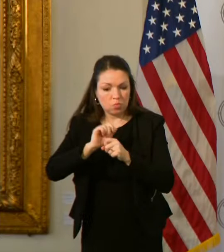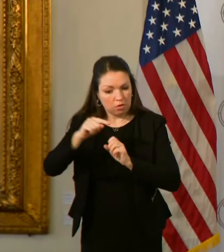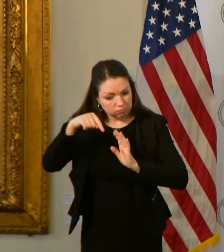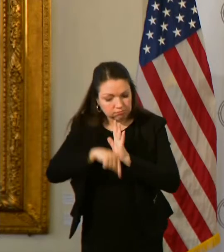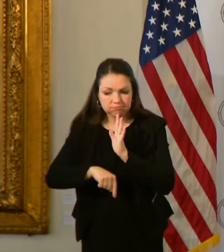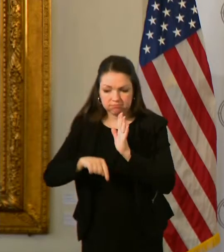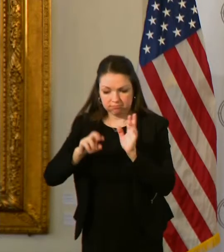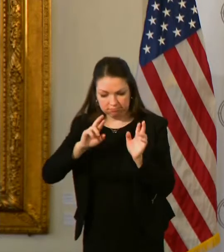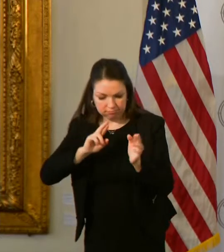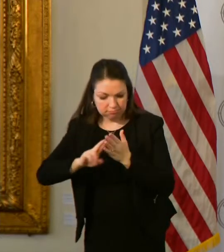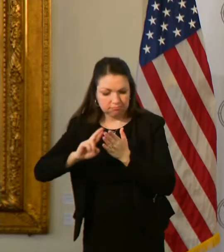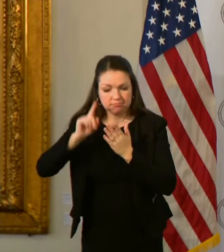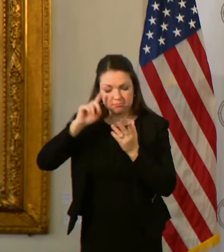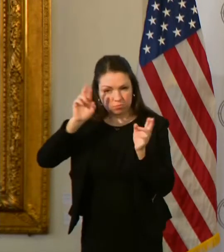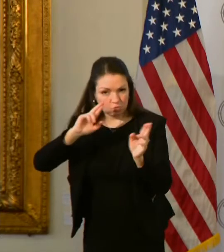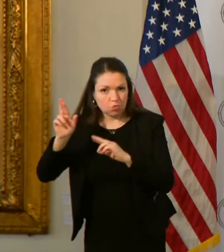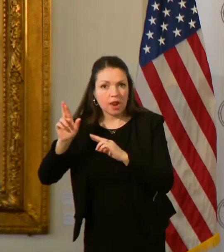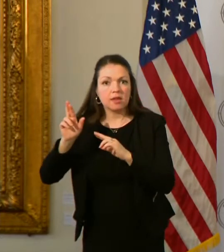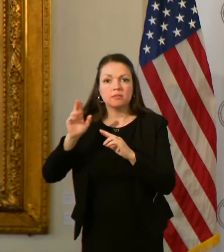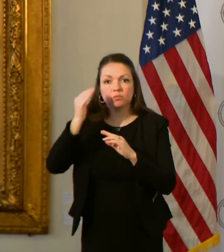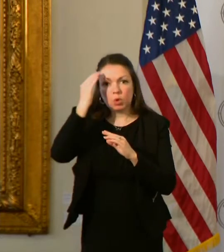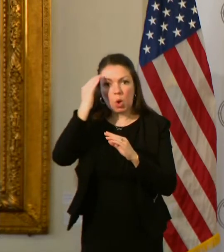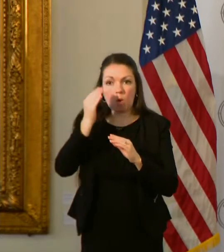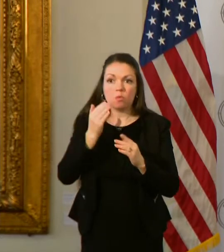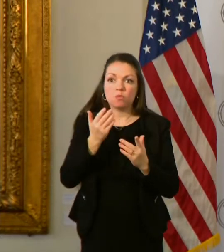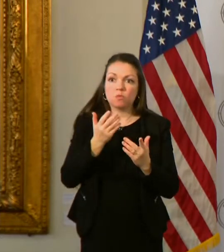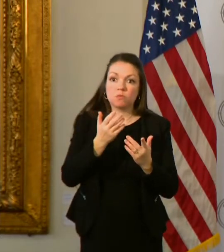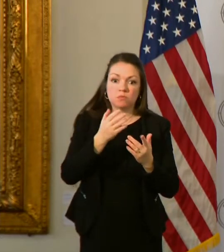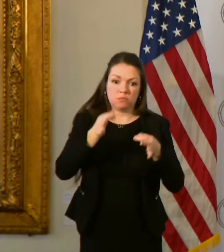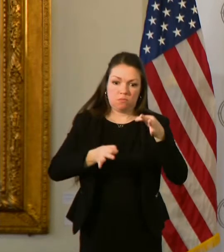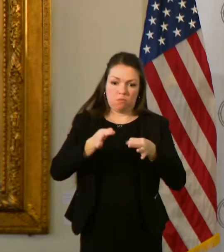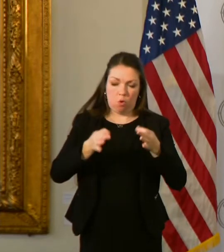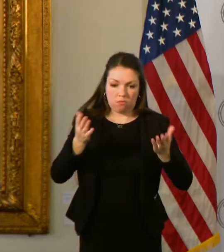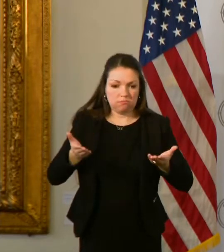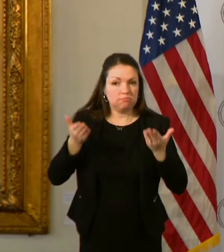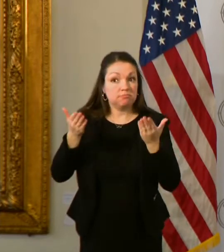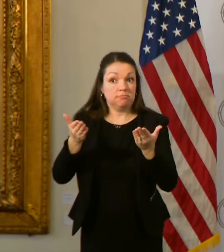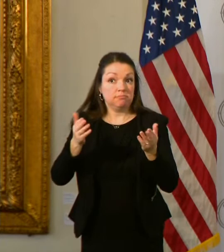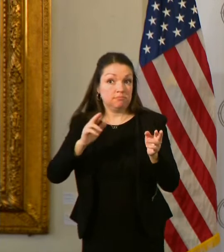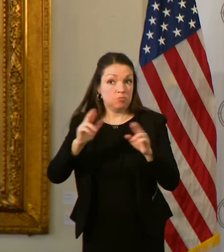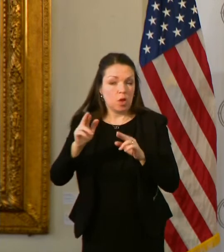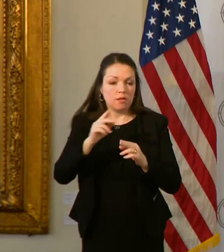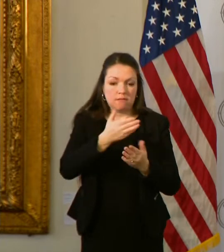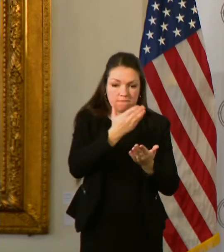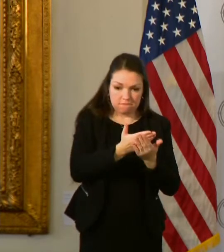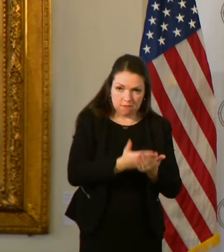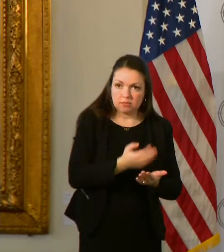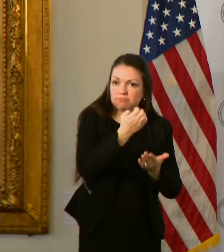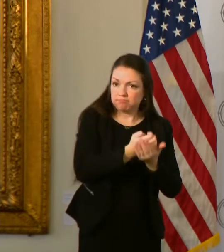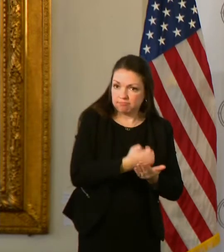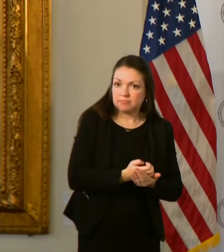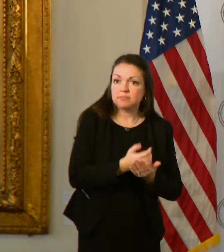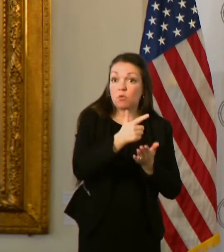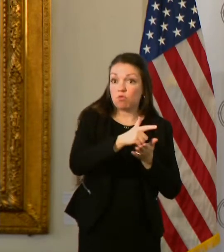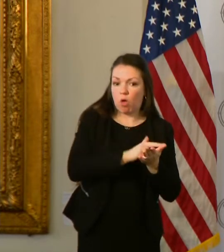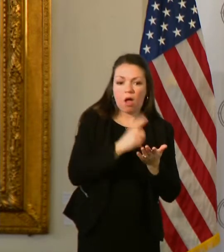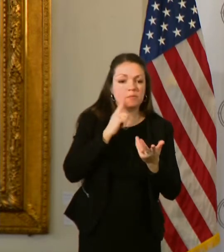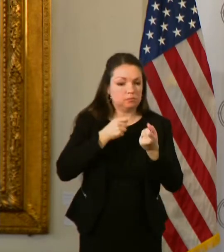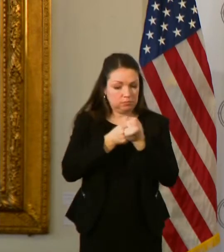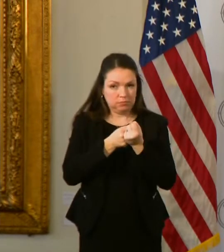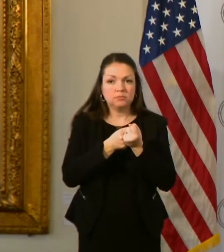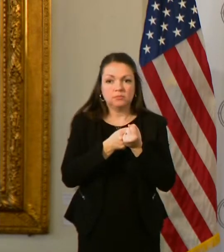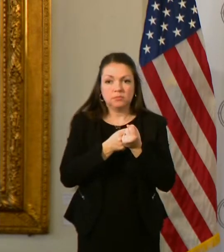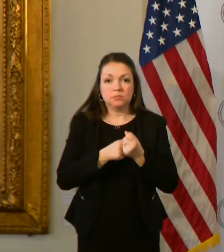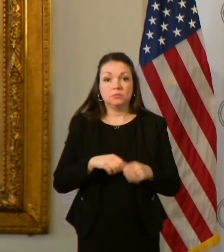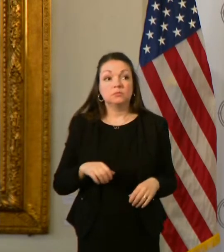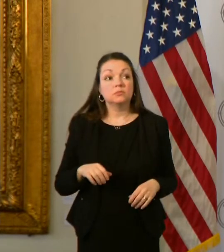charges where the facts, the evidence, and the law supports it. Another point of